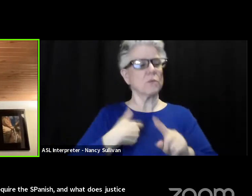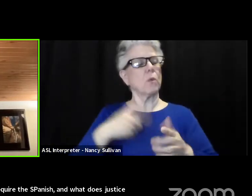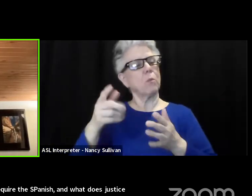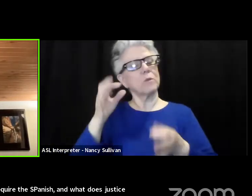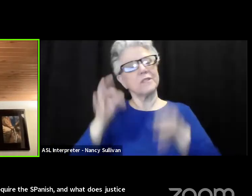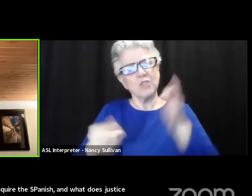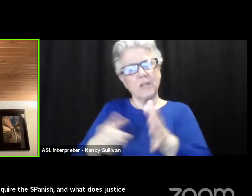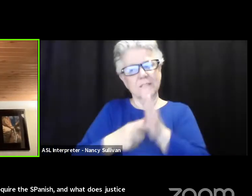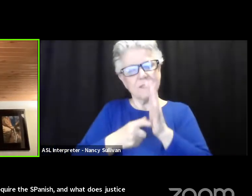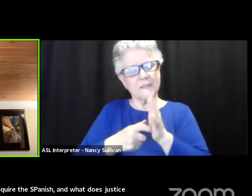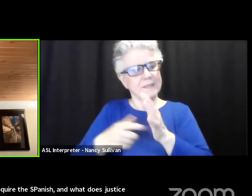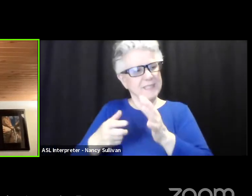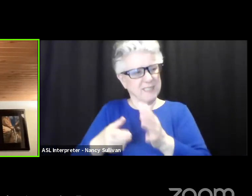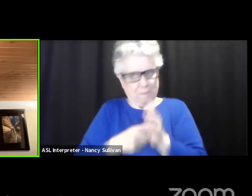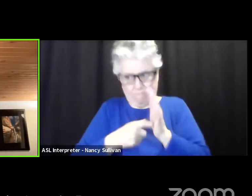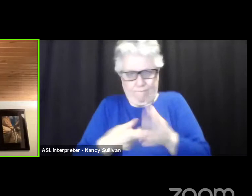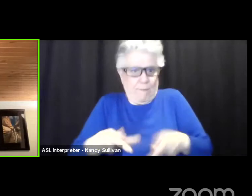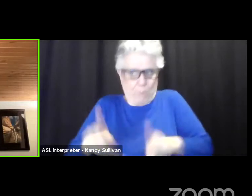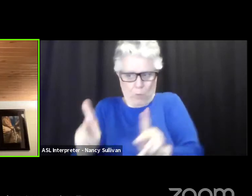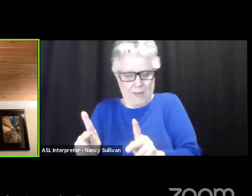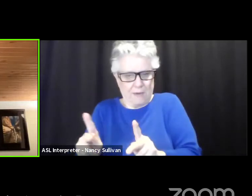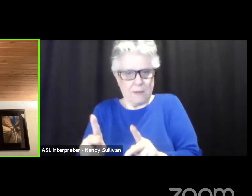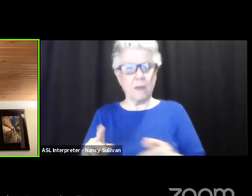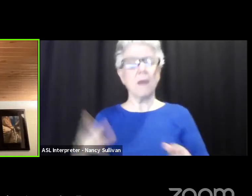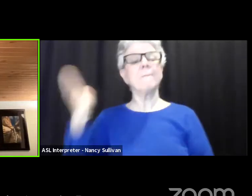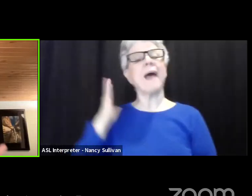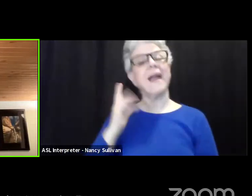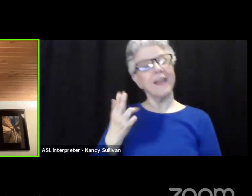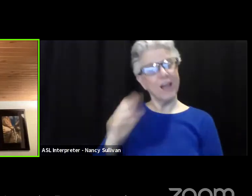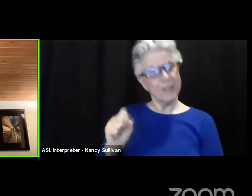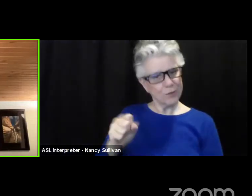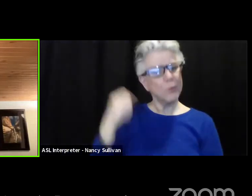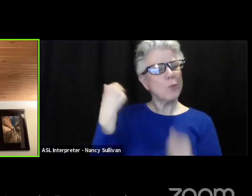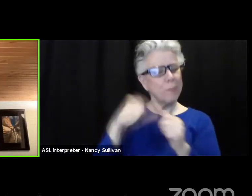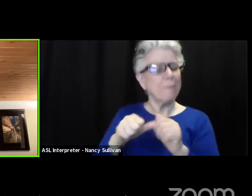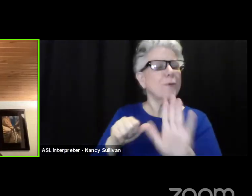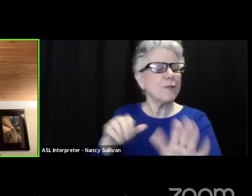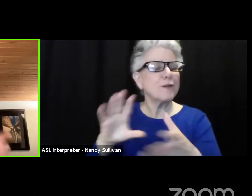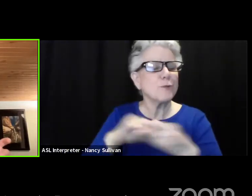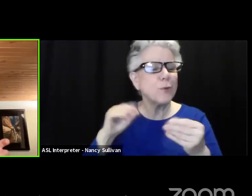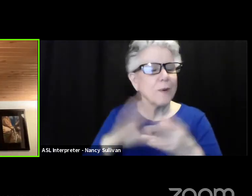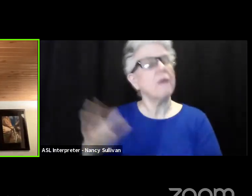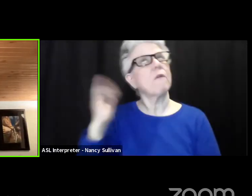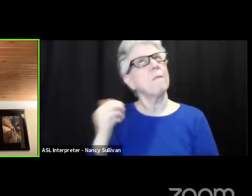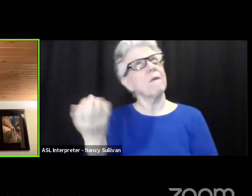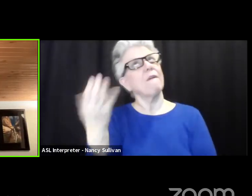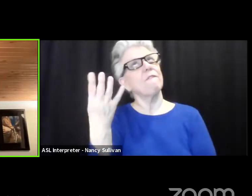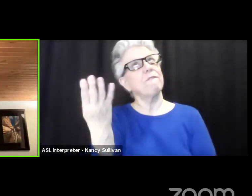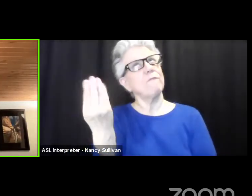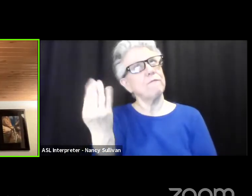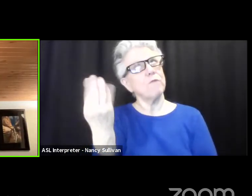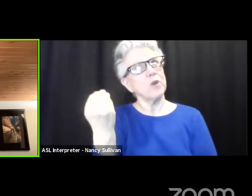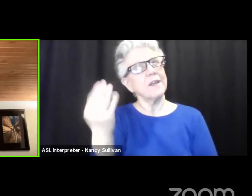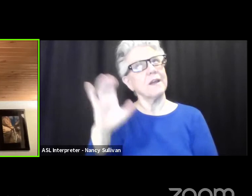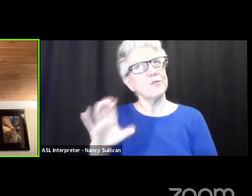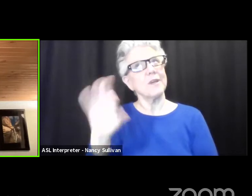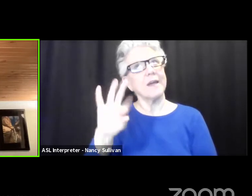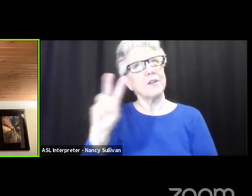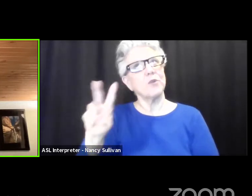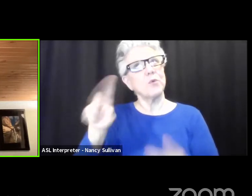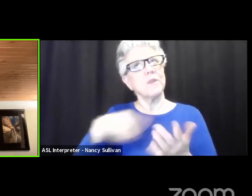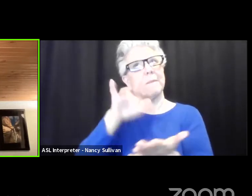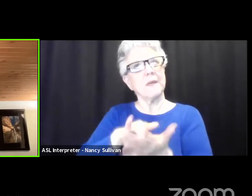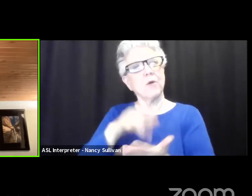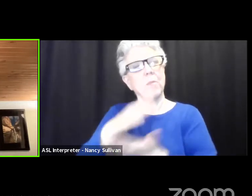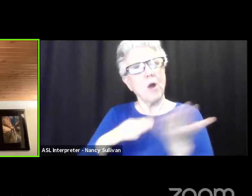those questions, the story that most of us learned in high school, it goes like this. From 1492 to the middle part of the 16th